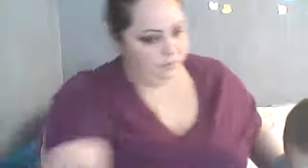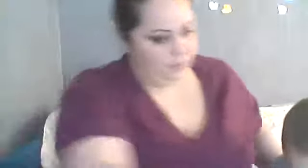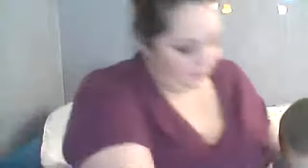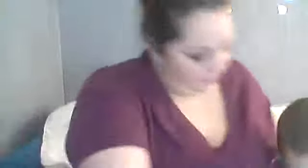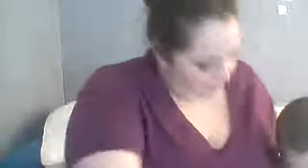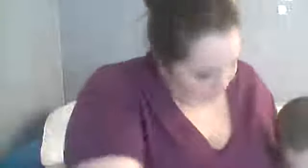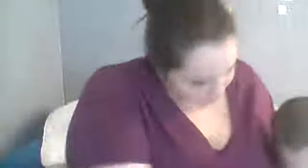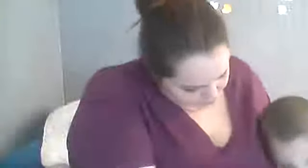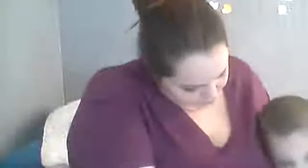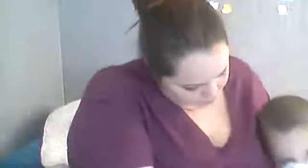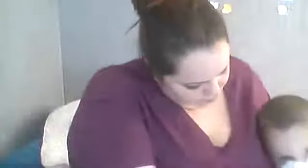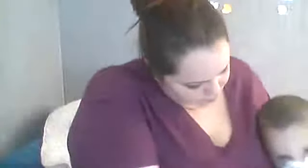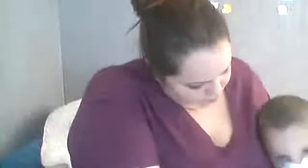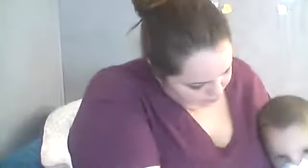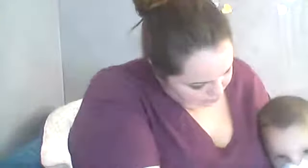Yeah, wipe your nose.